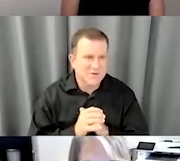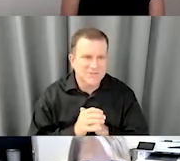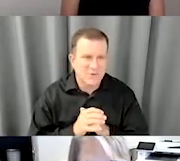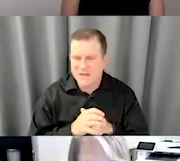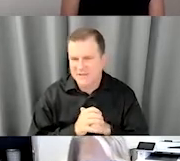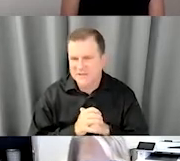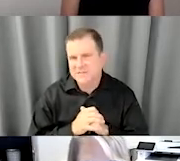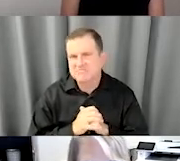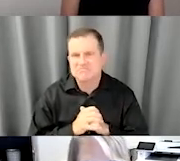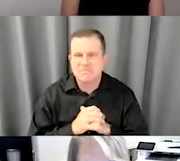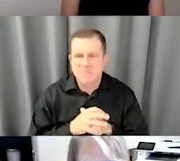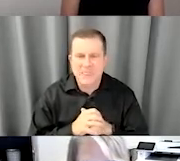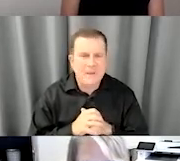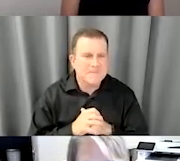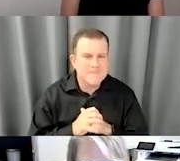are the most important things.